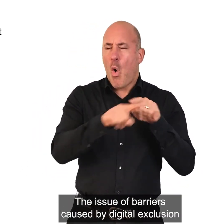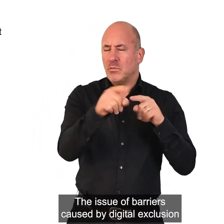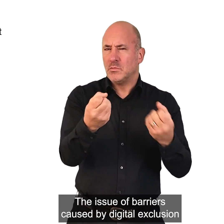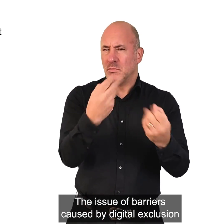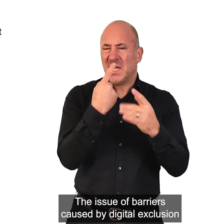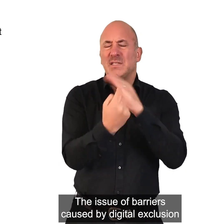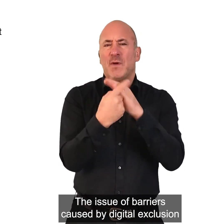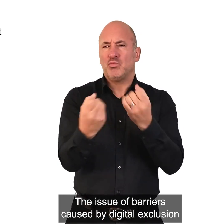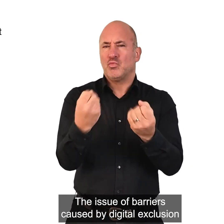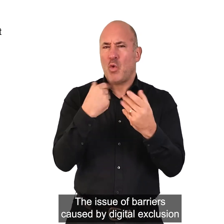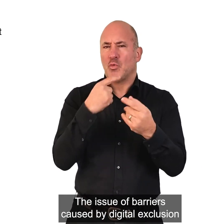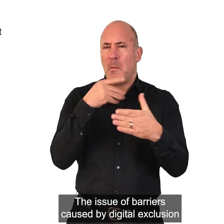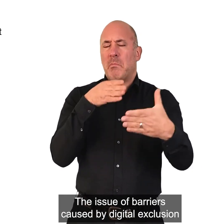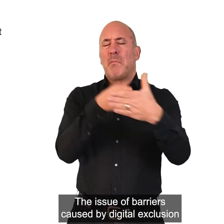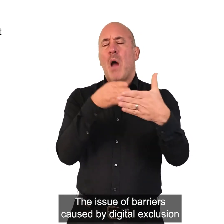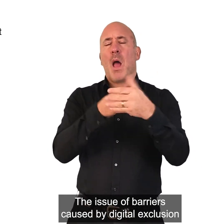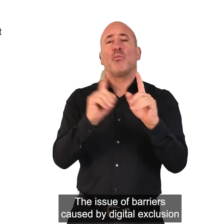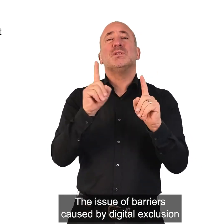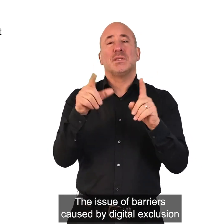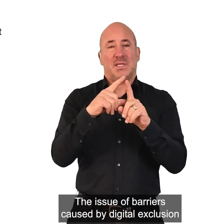The issue of barriers caused by digital exclusion